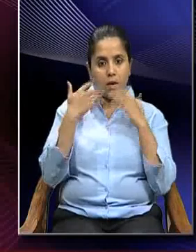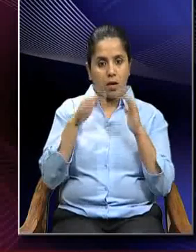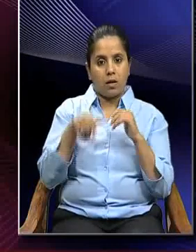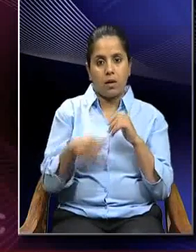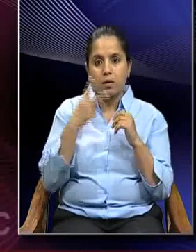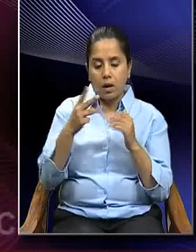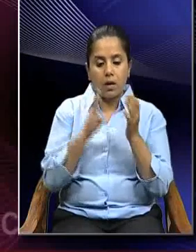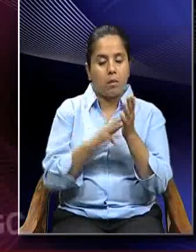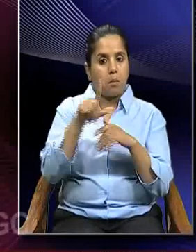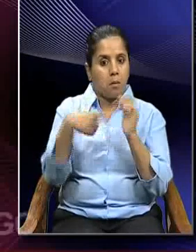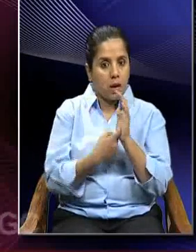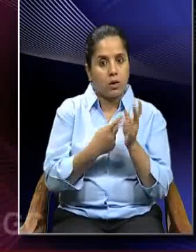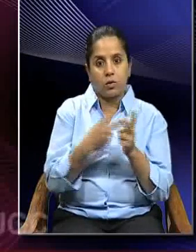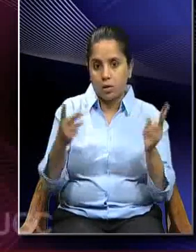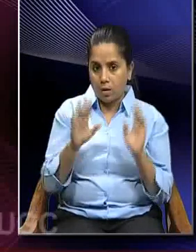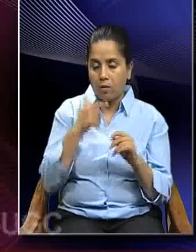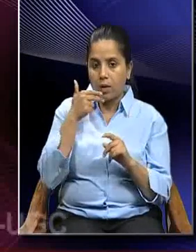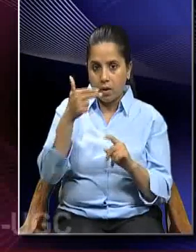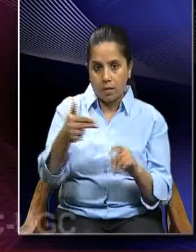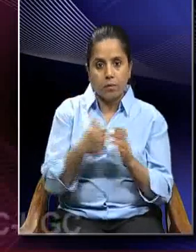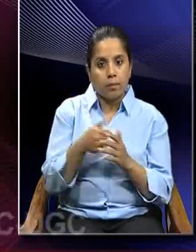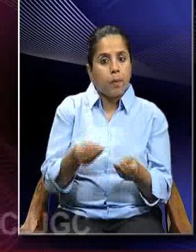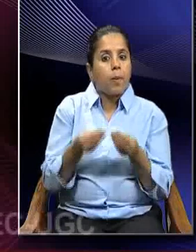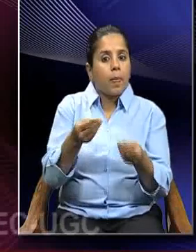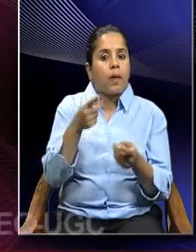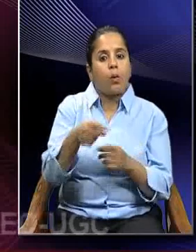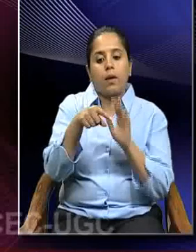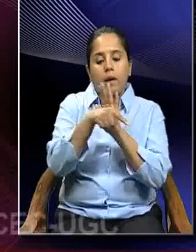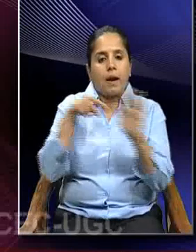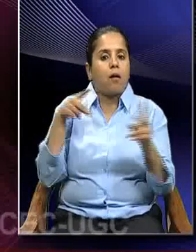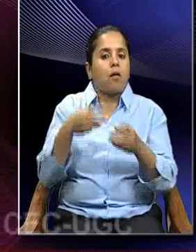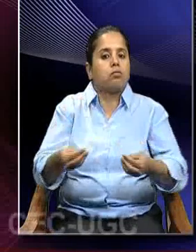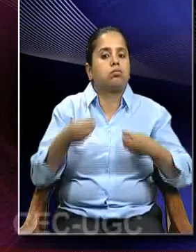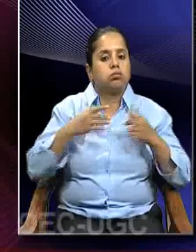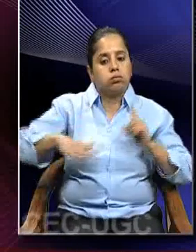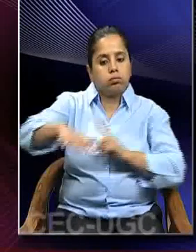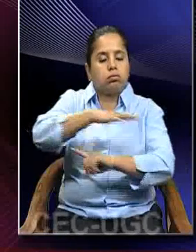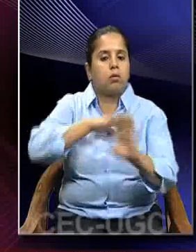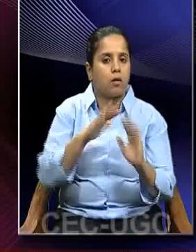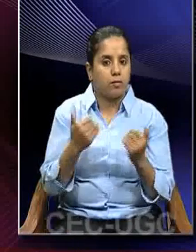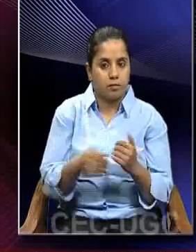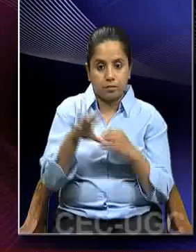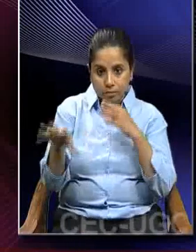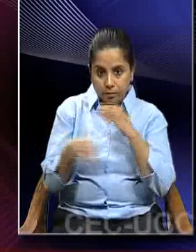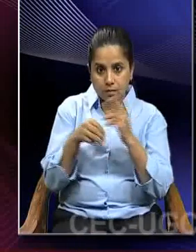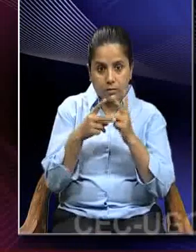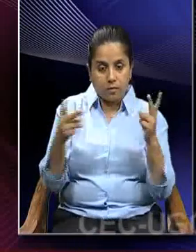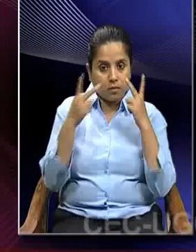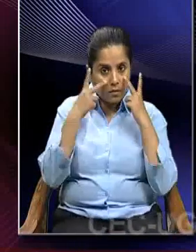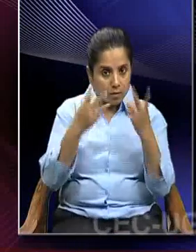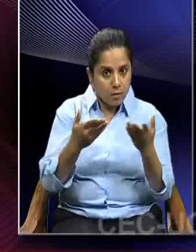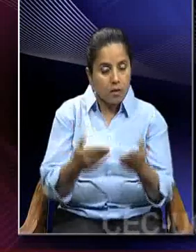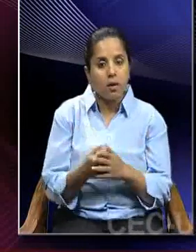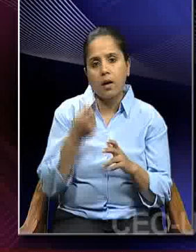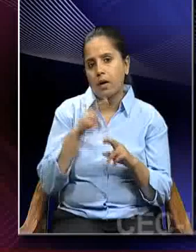Negergy. That it is basically giving you a negative energy. In addition to this,